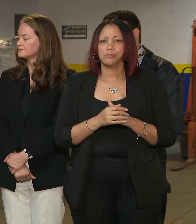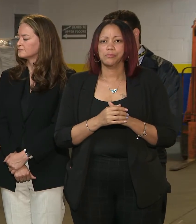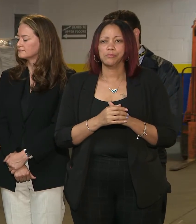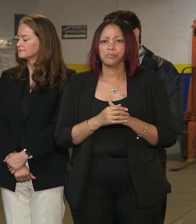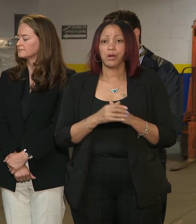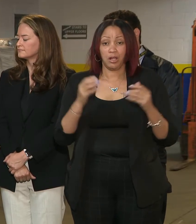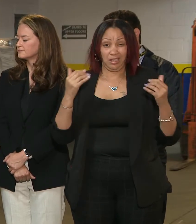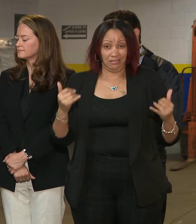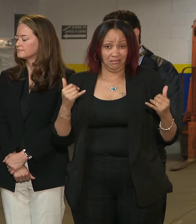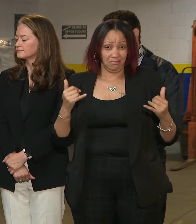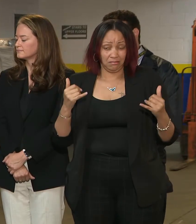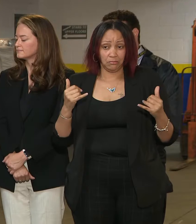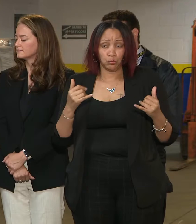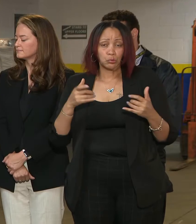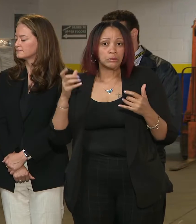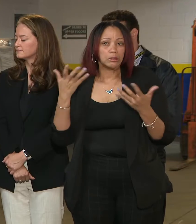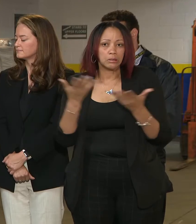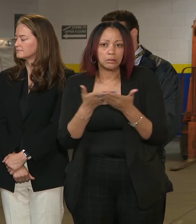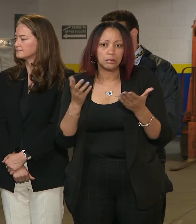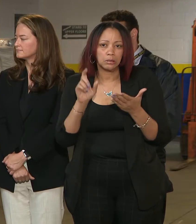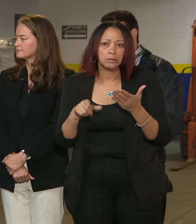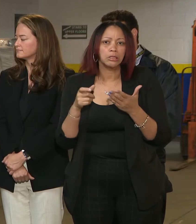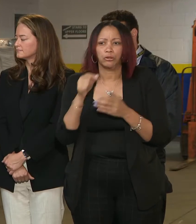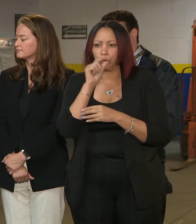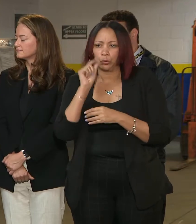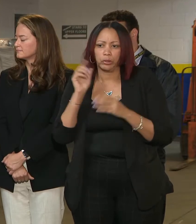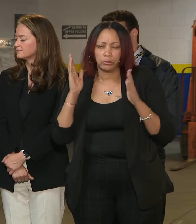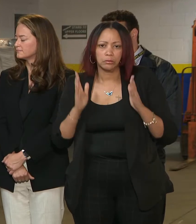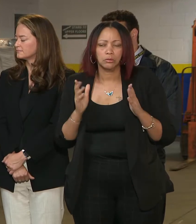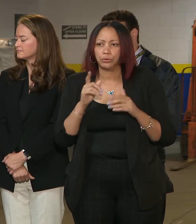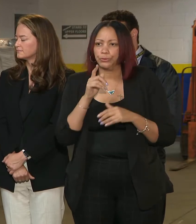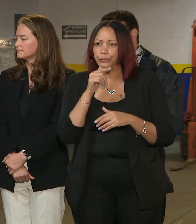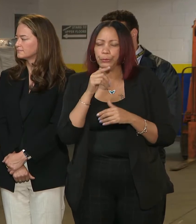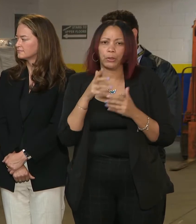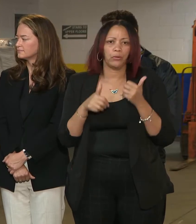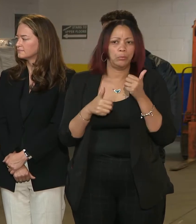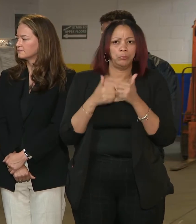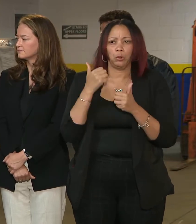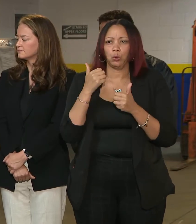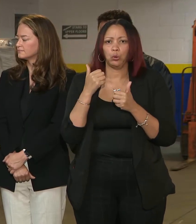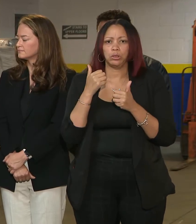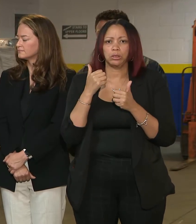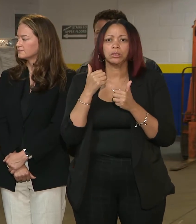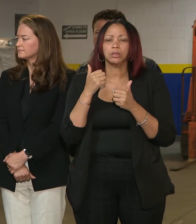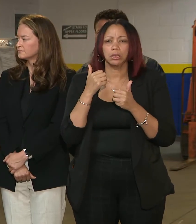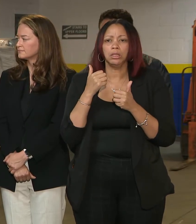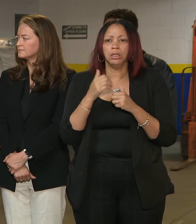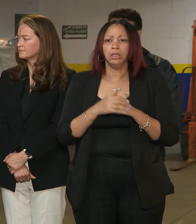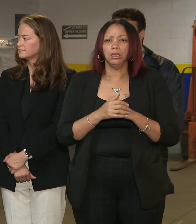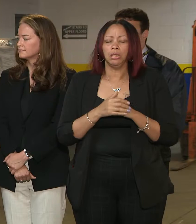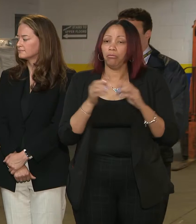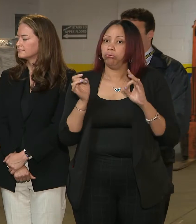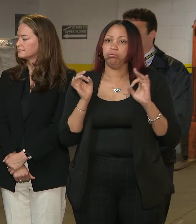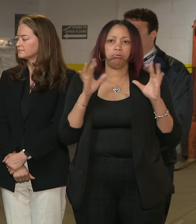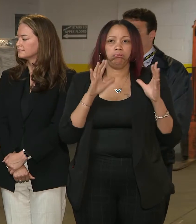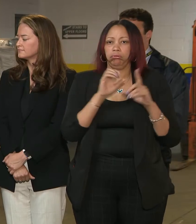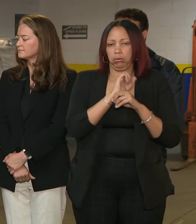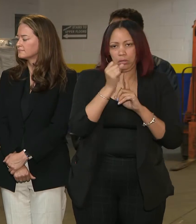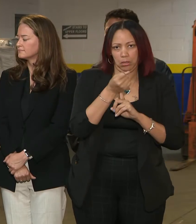needs of those Ukrainians who are in the most, say, terrific